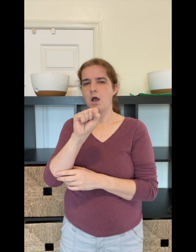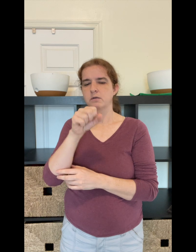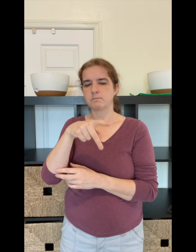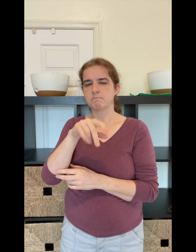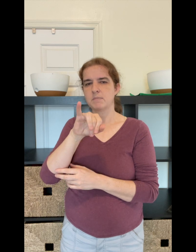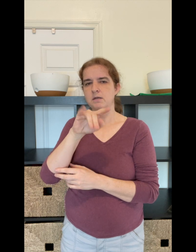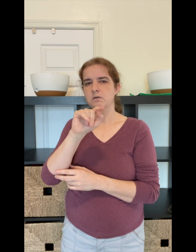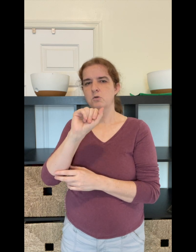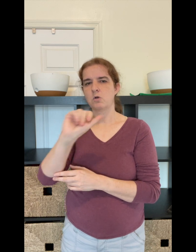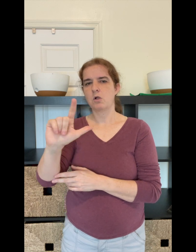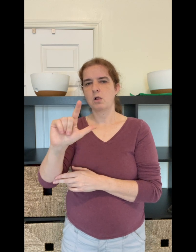hospital-acquired